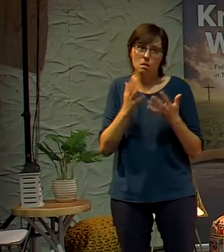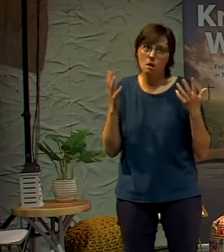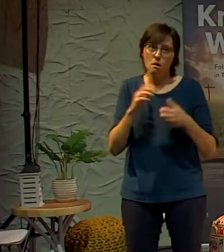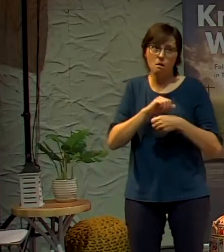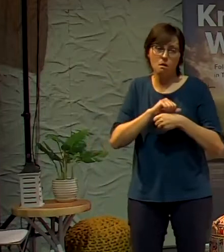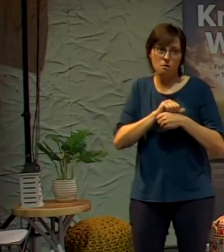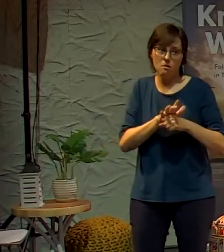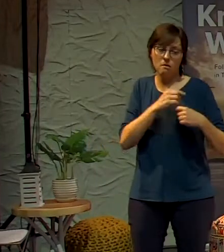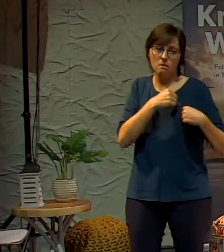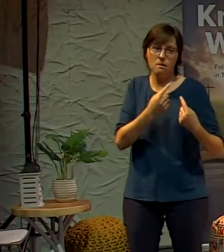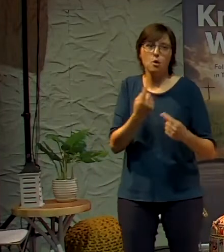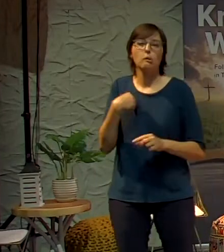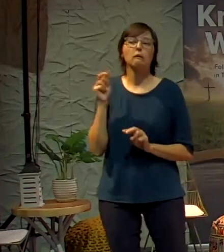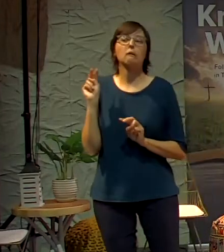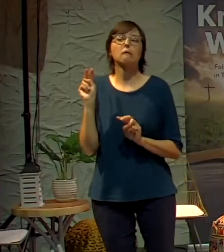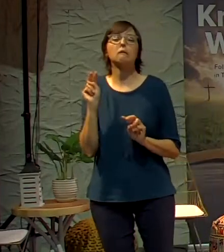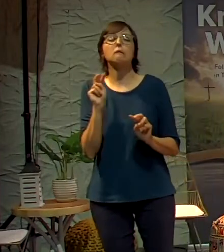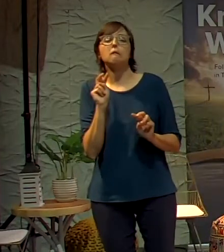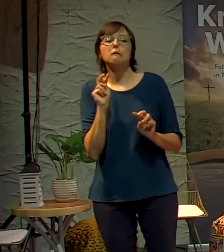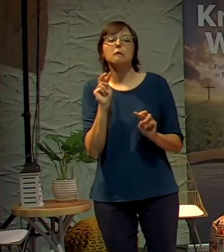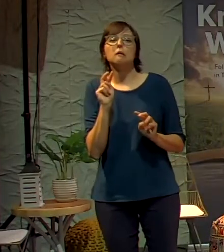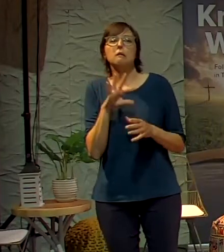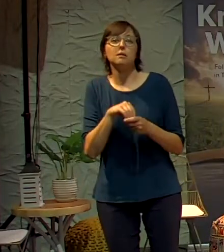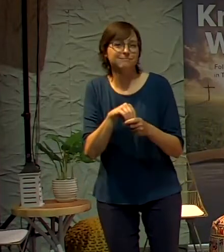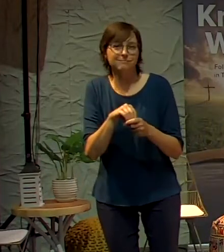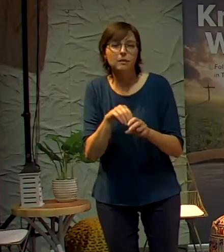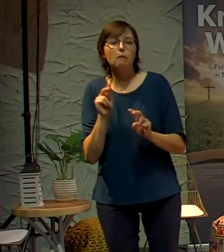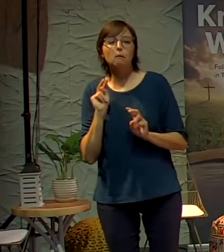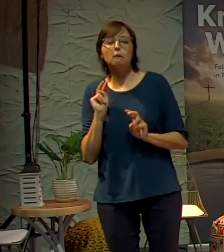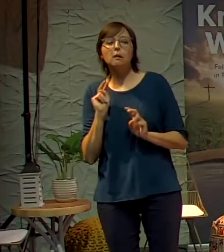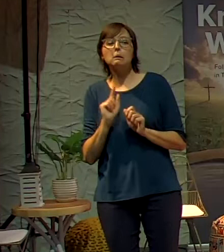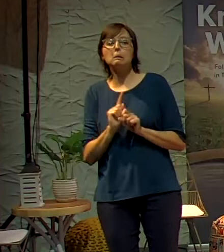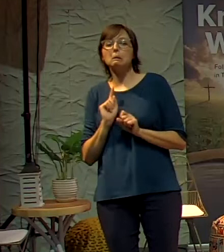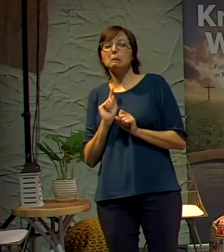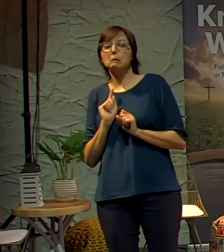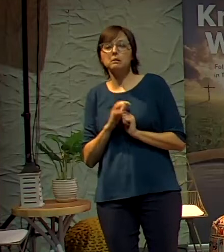in the church in general, but in this church in particular as well. And one of the things that was hard for me